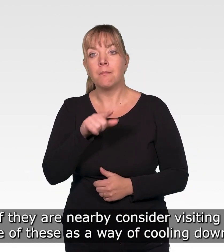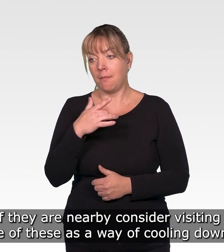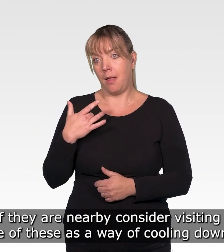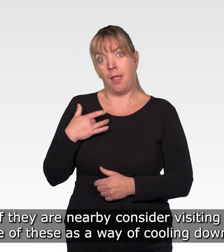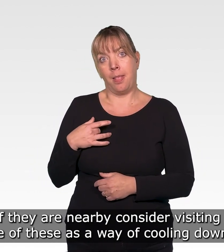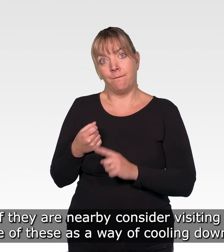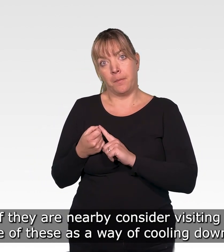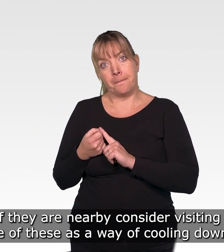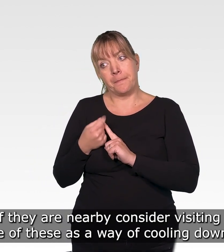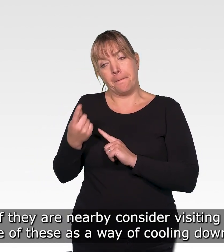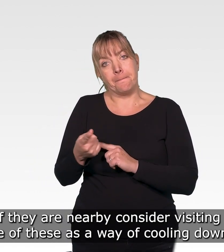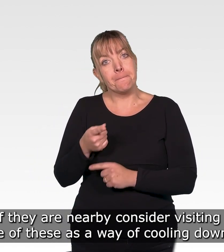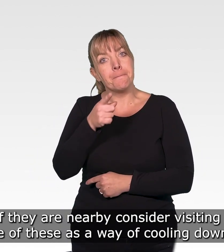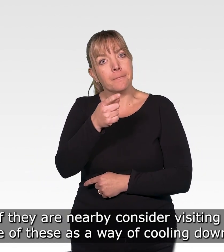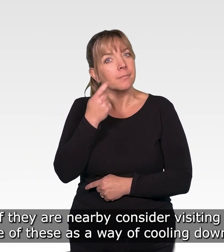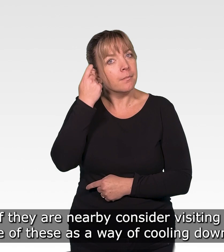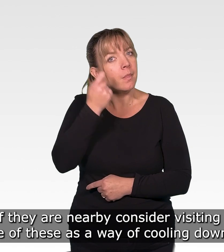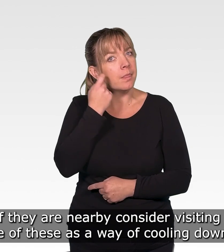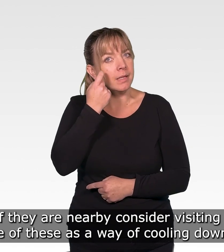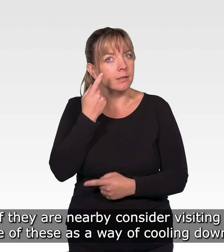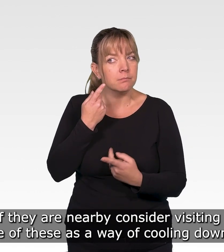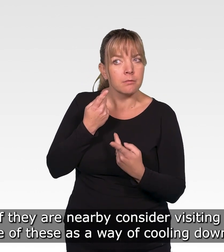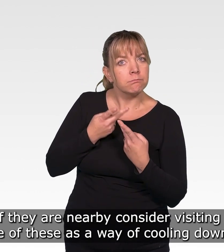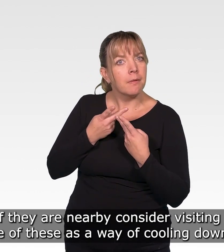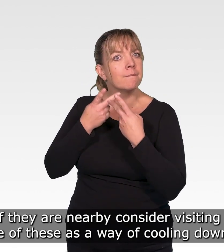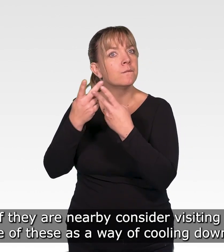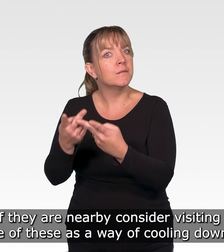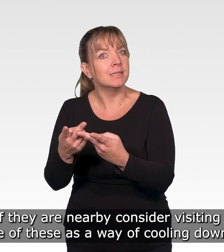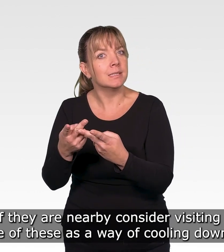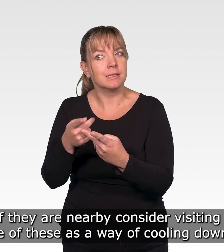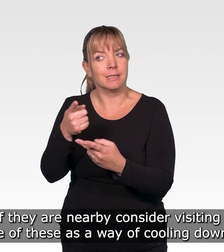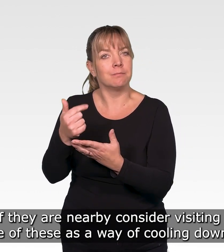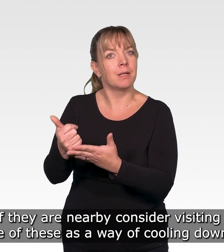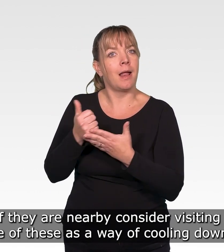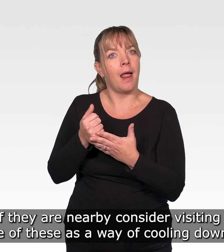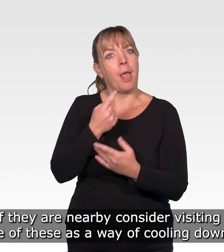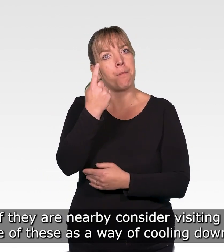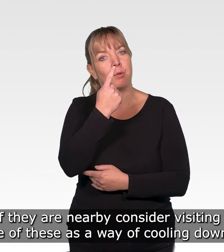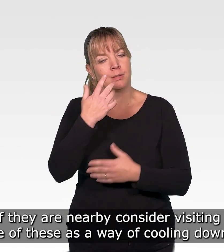If they are nearby, consider visiting one of these as a way of cooling down.